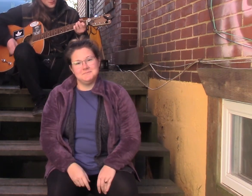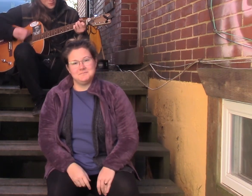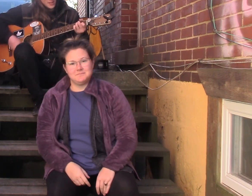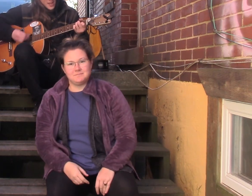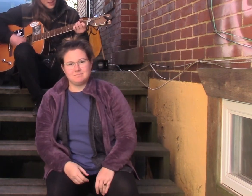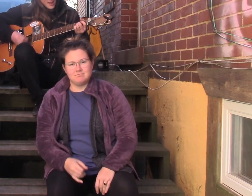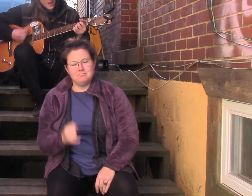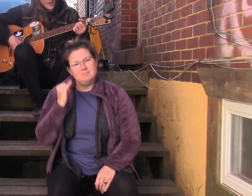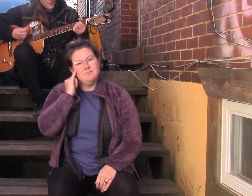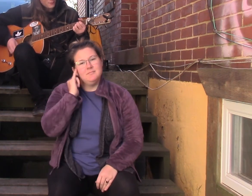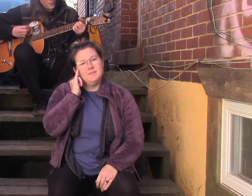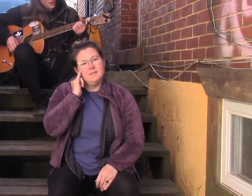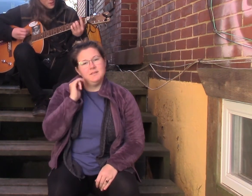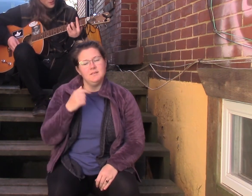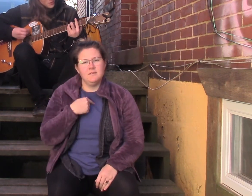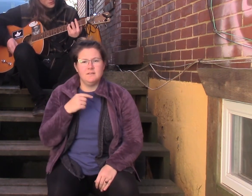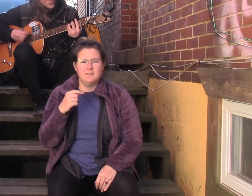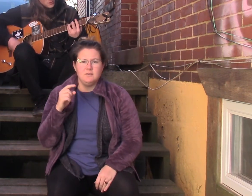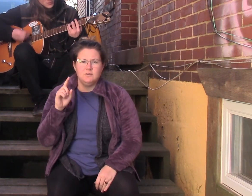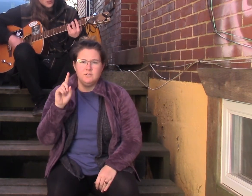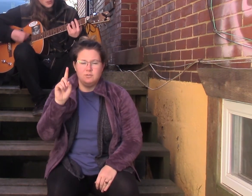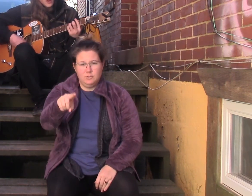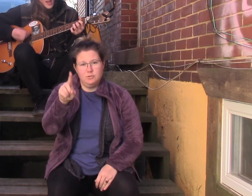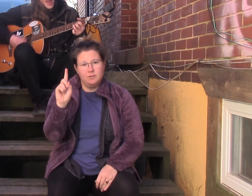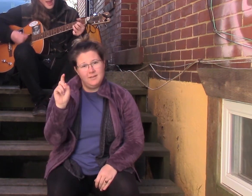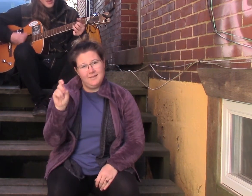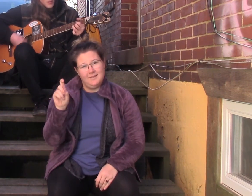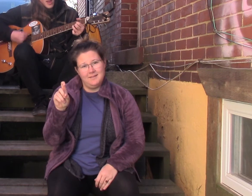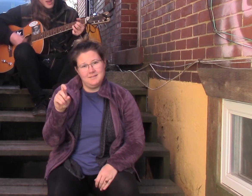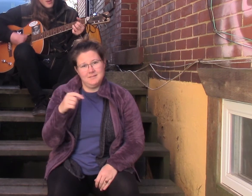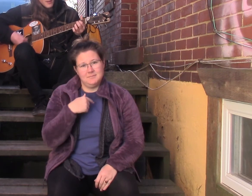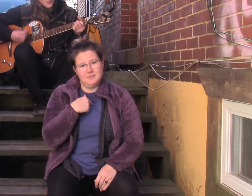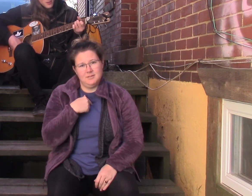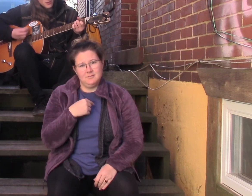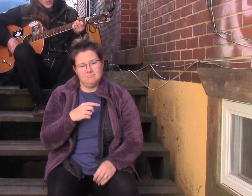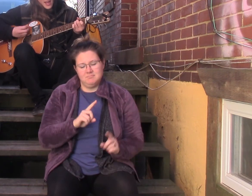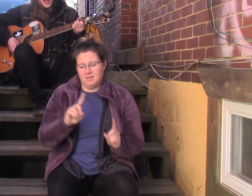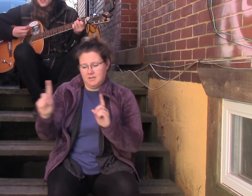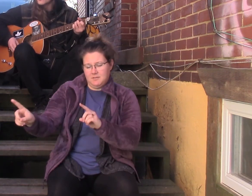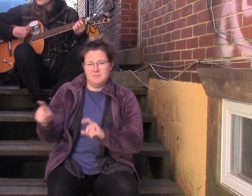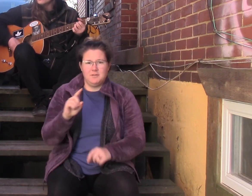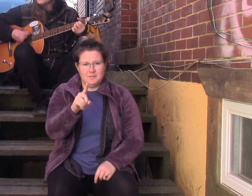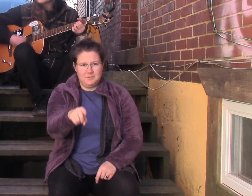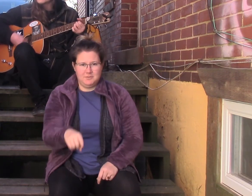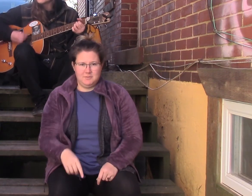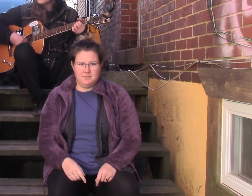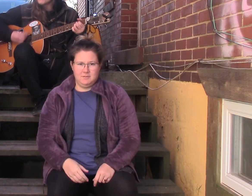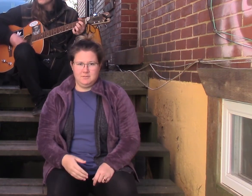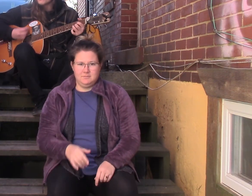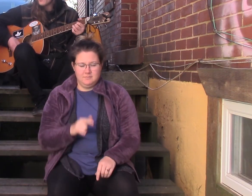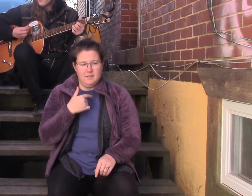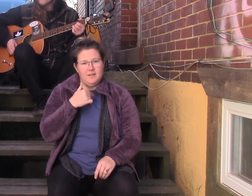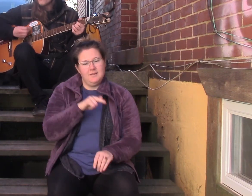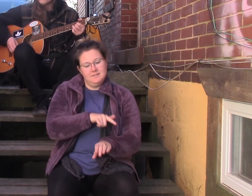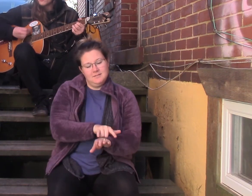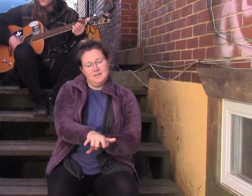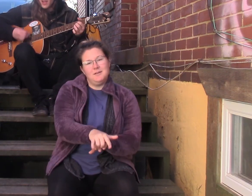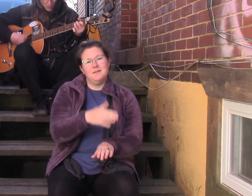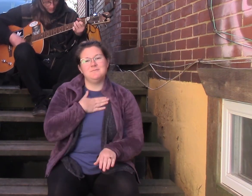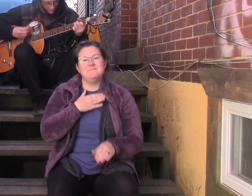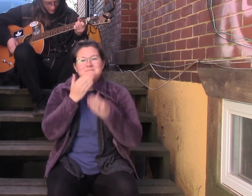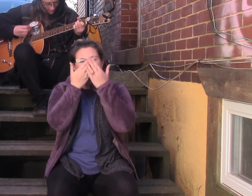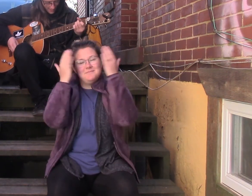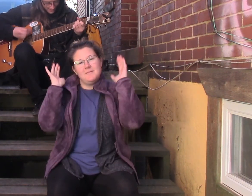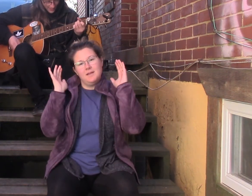forgive you yet. I would follow you to anywhere if you would ask. You can see what I look